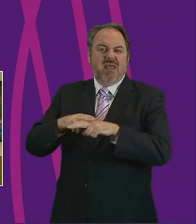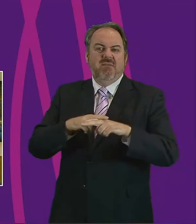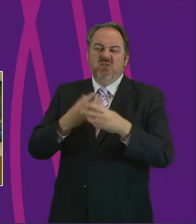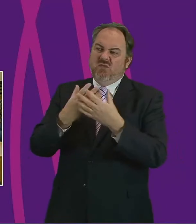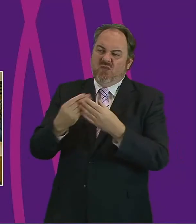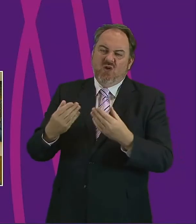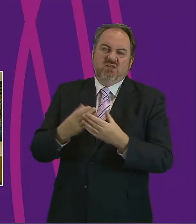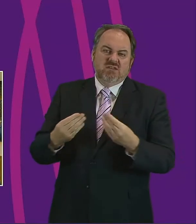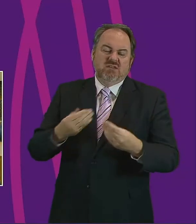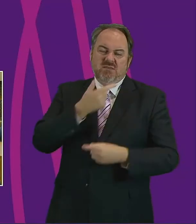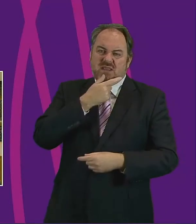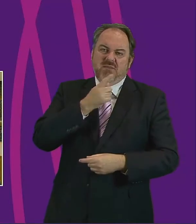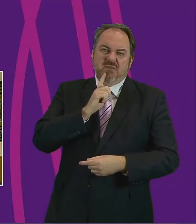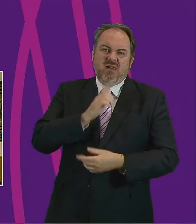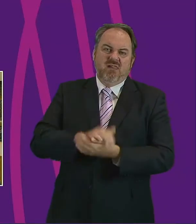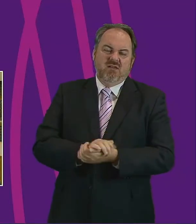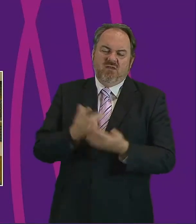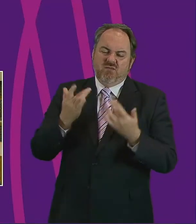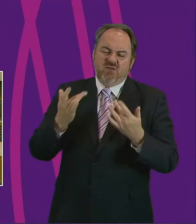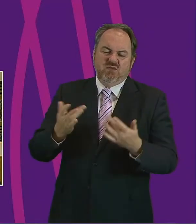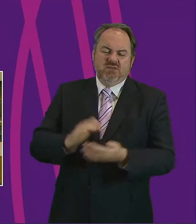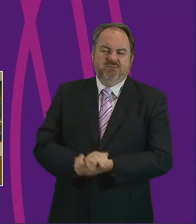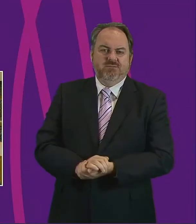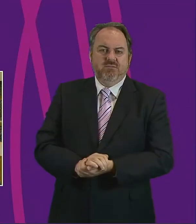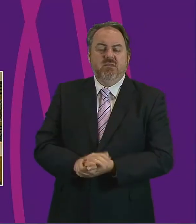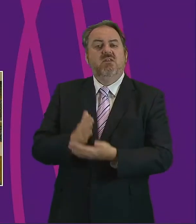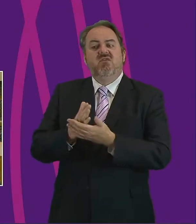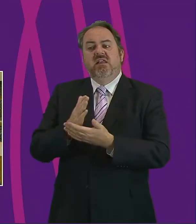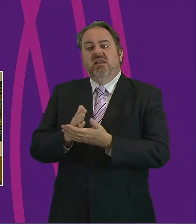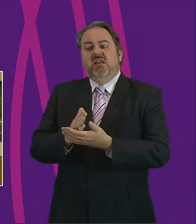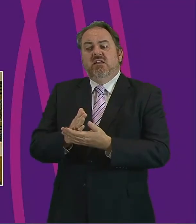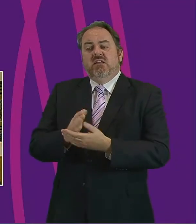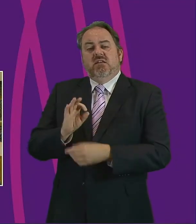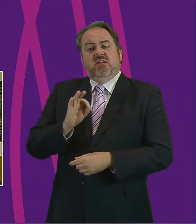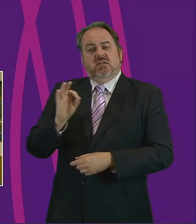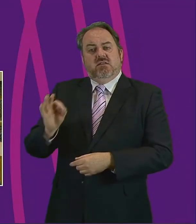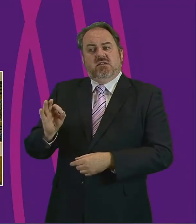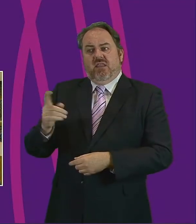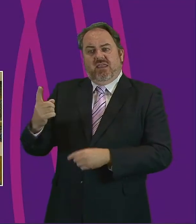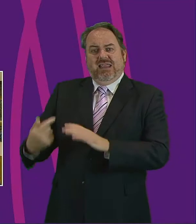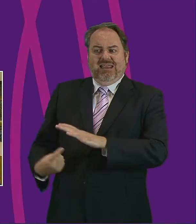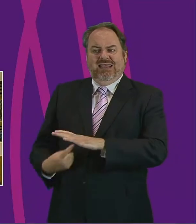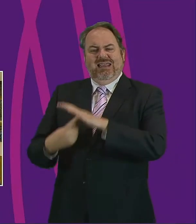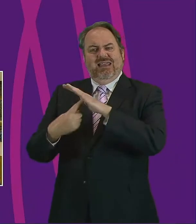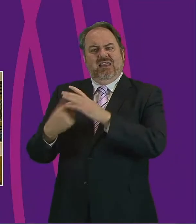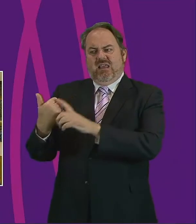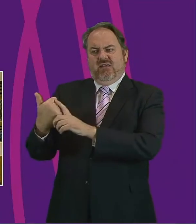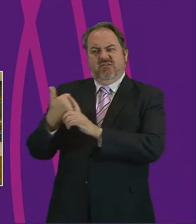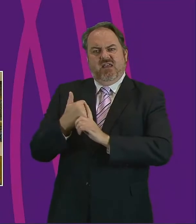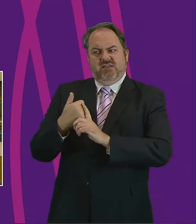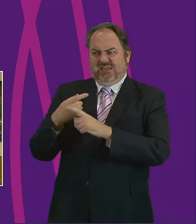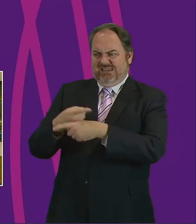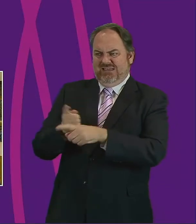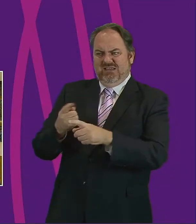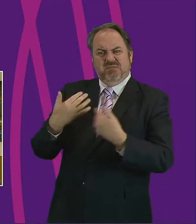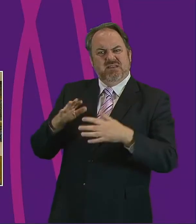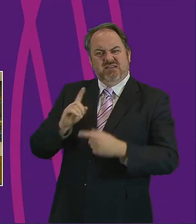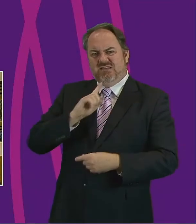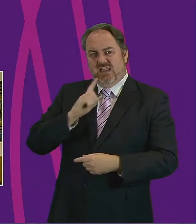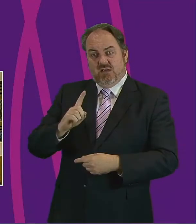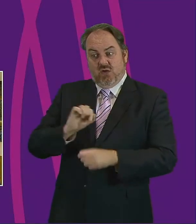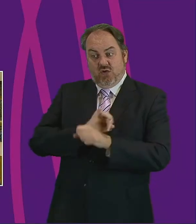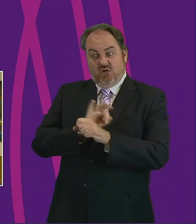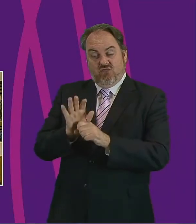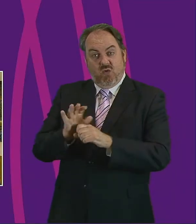say, welcome. Presiding Officer, Professor Sridhar, one of the First Minister's key advisers on coronavirus, says that so long as